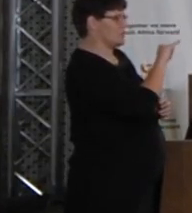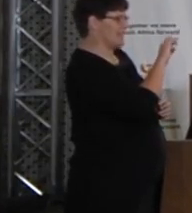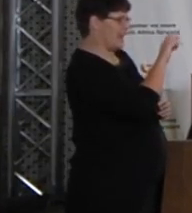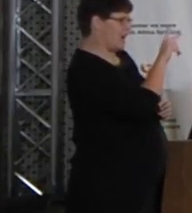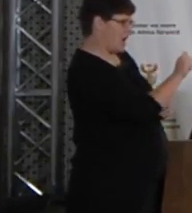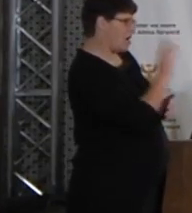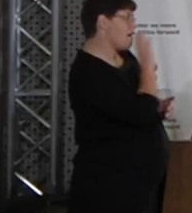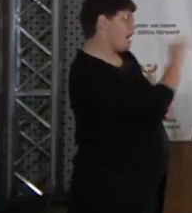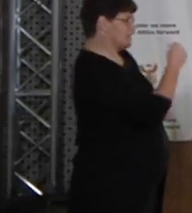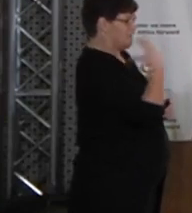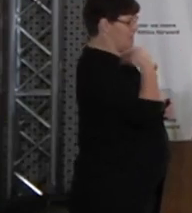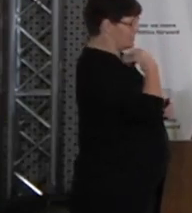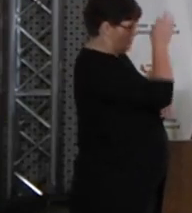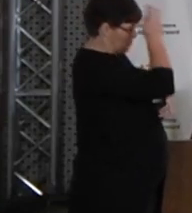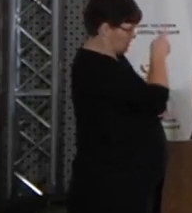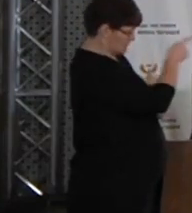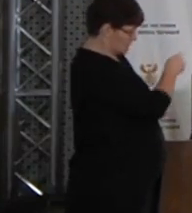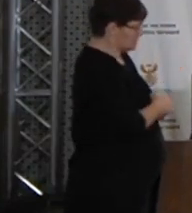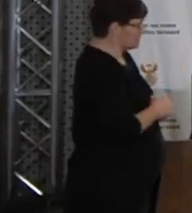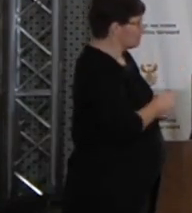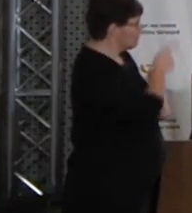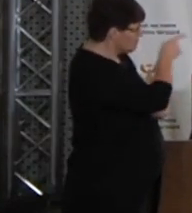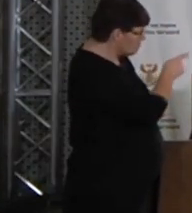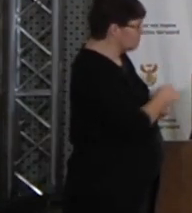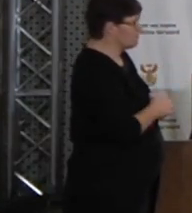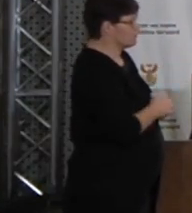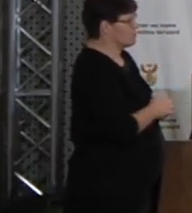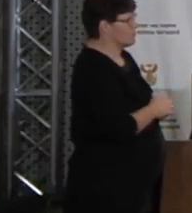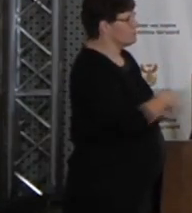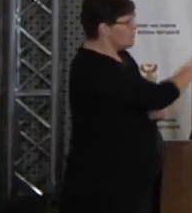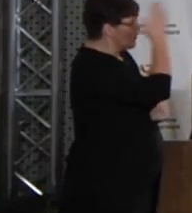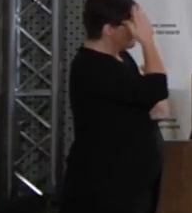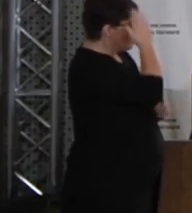asking to the Minister,